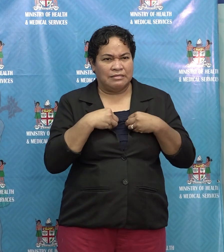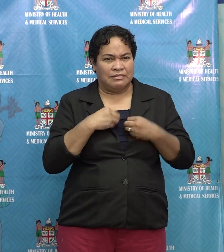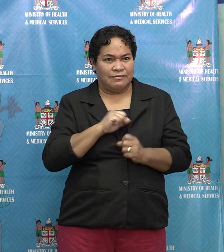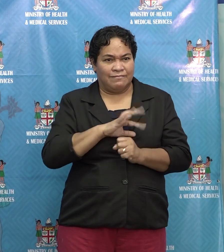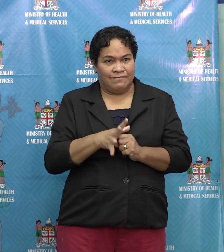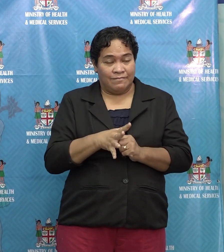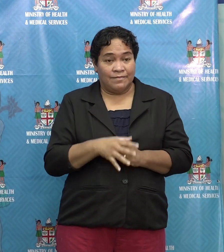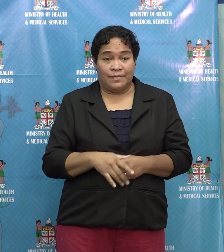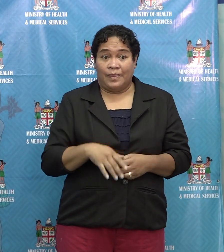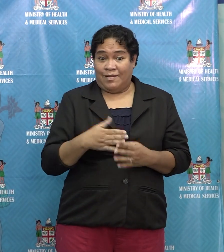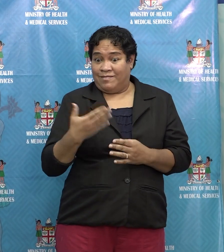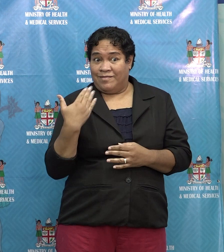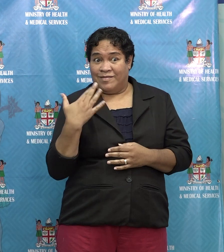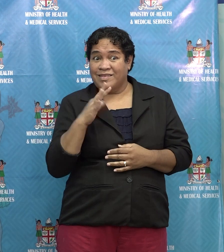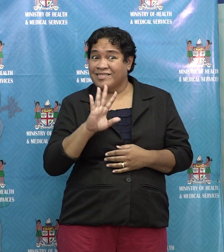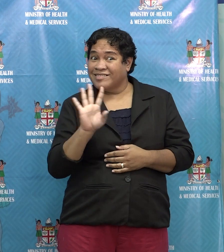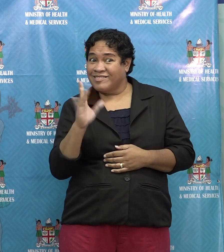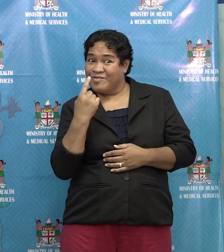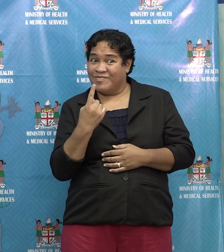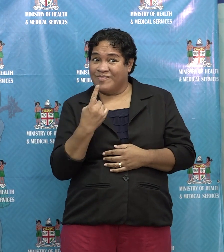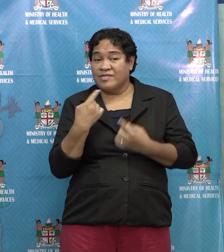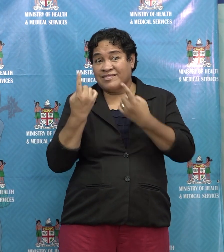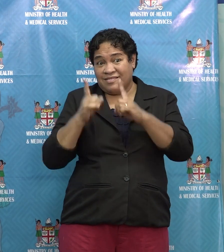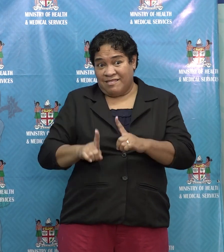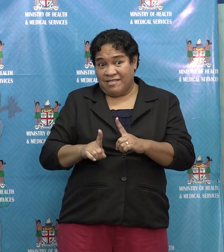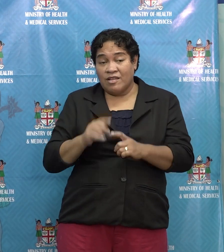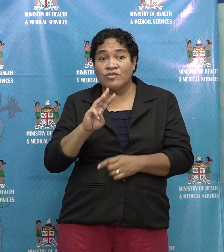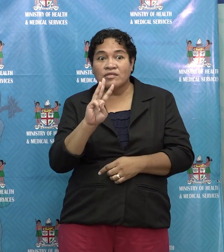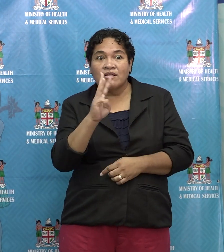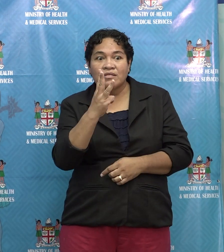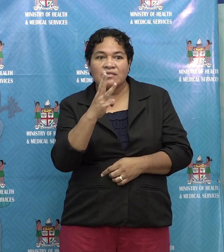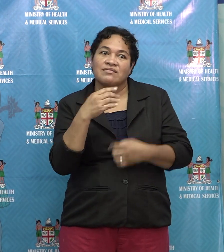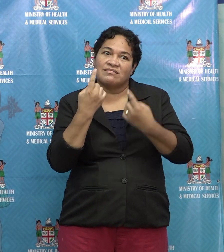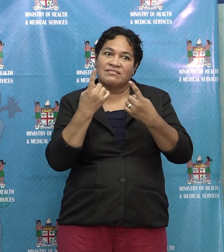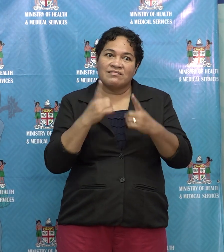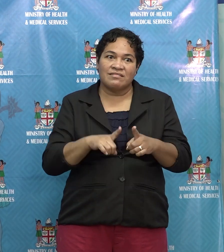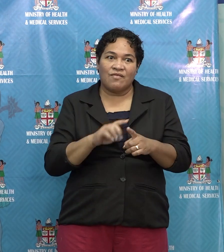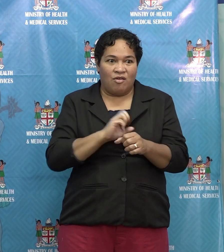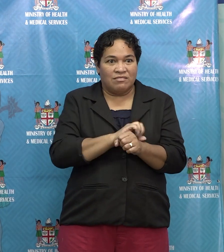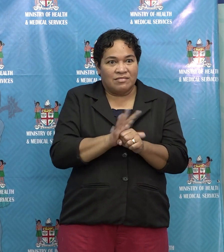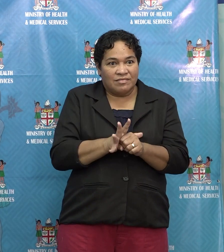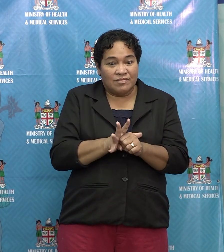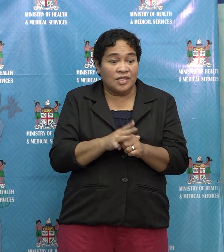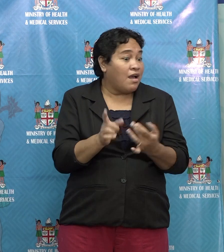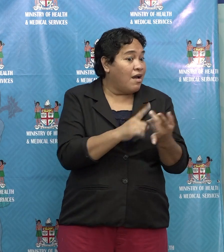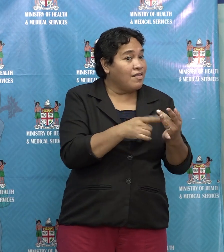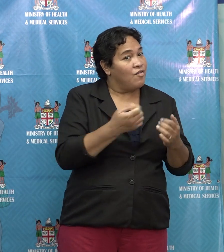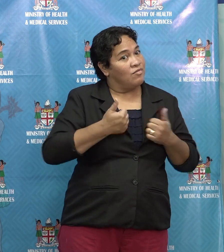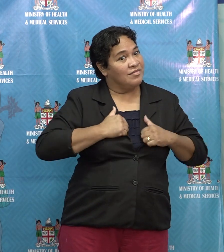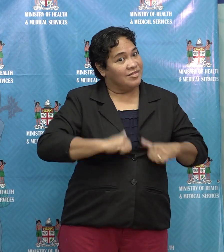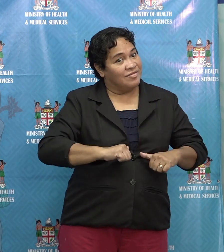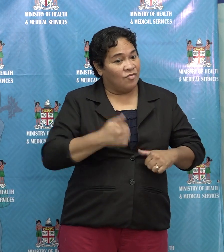Of these, the recently deceased case, which was our 3rd COVID-19 death, and a recently recovered case are also still